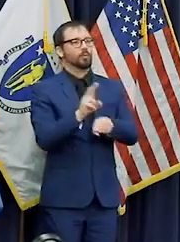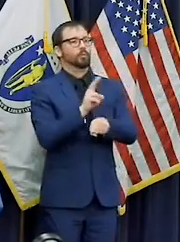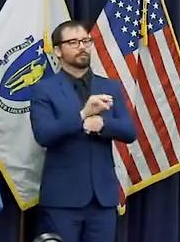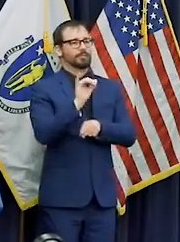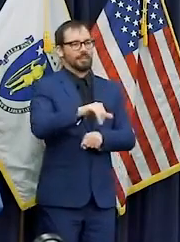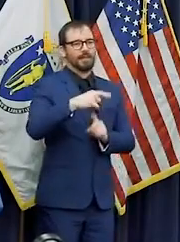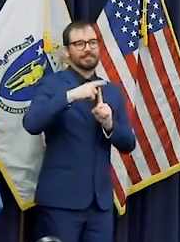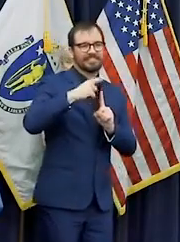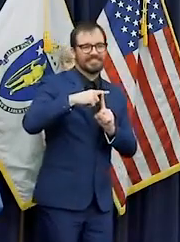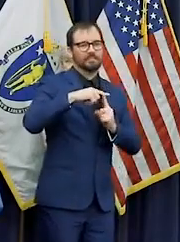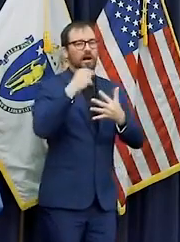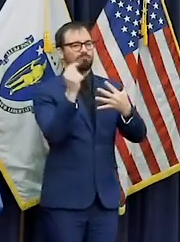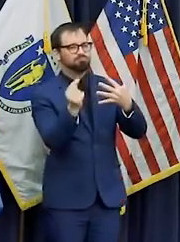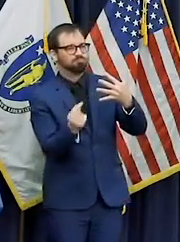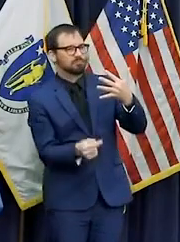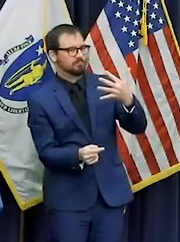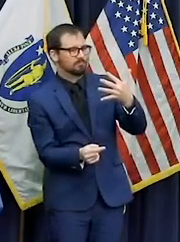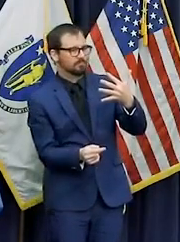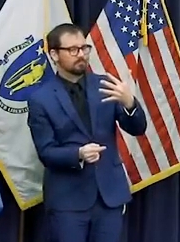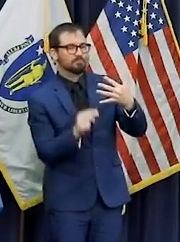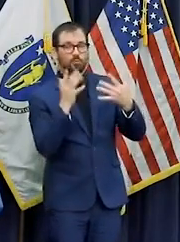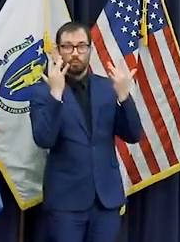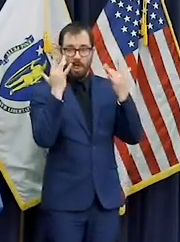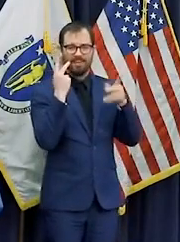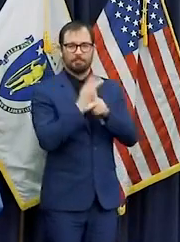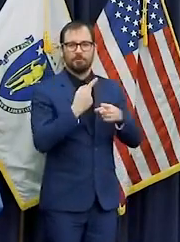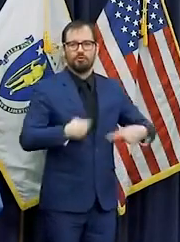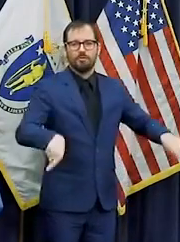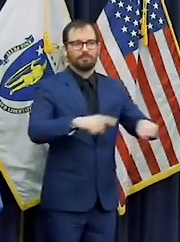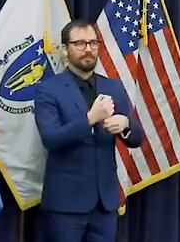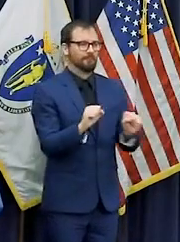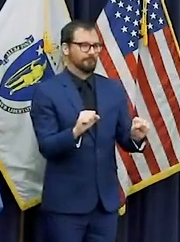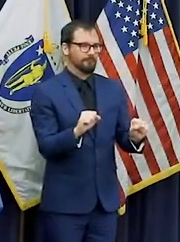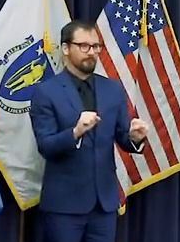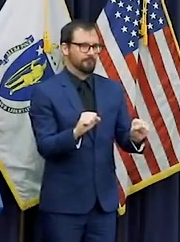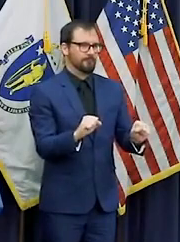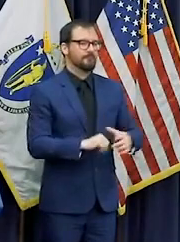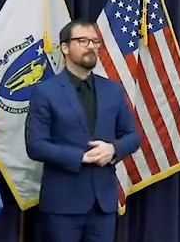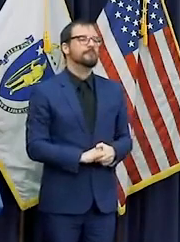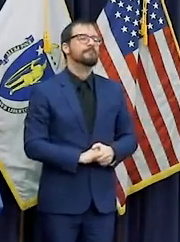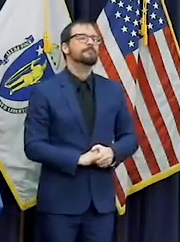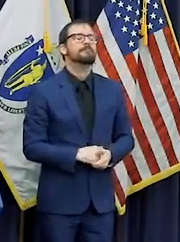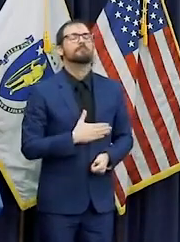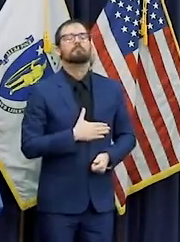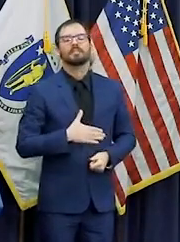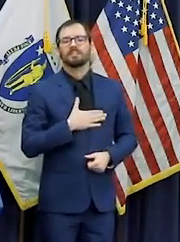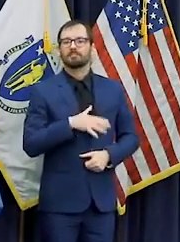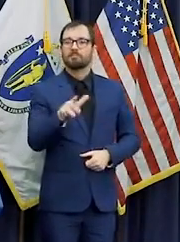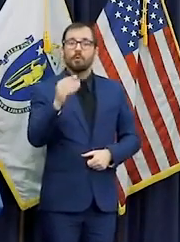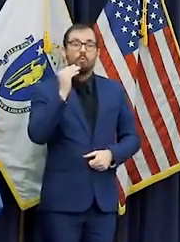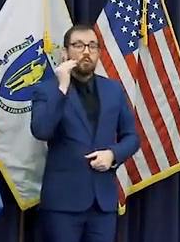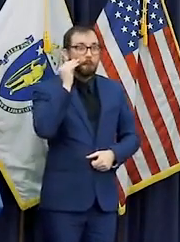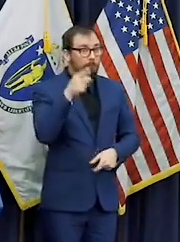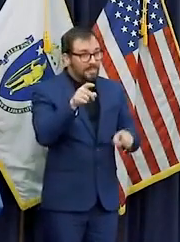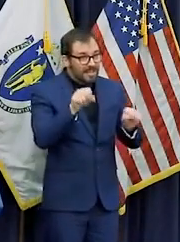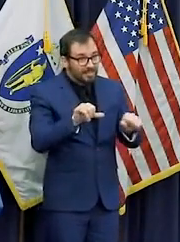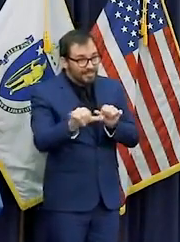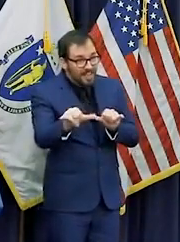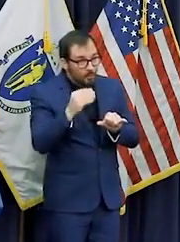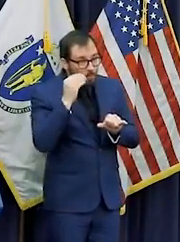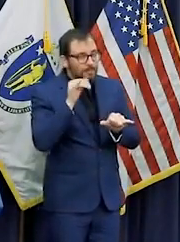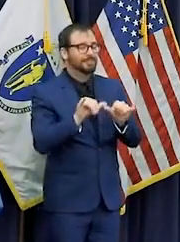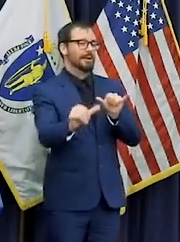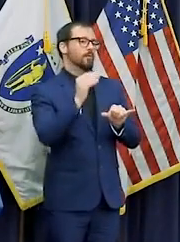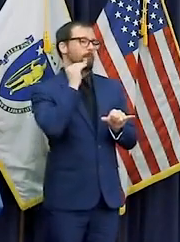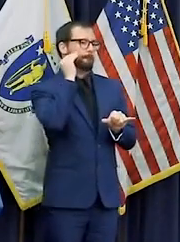Everyone is advised to stay home and limit all unnecessary activities. Online or e-commerce will